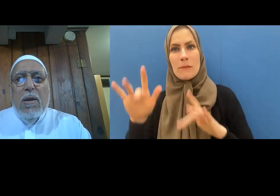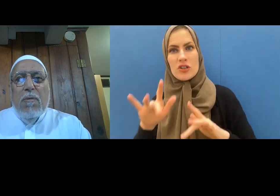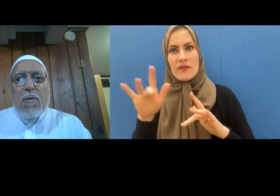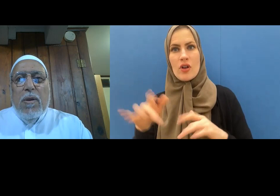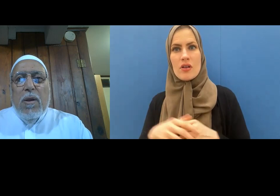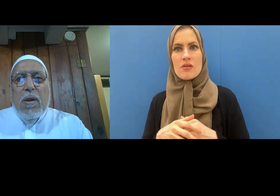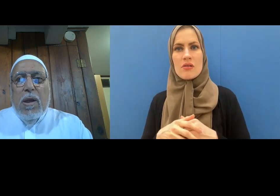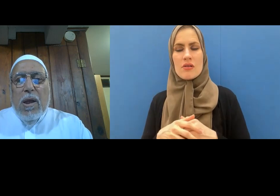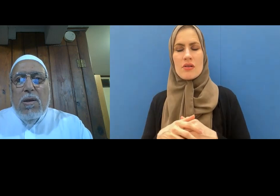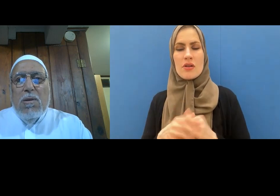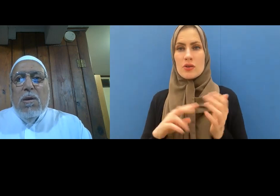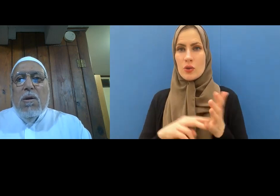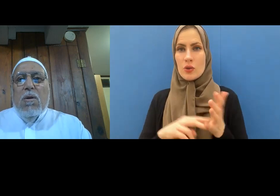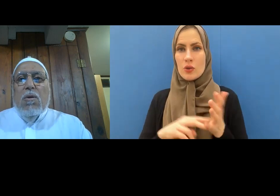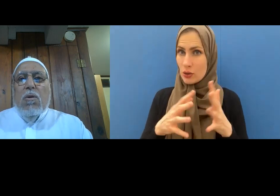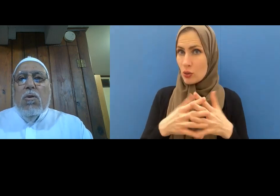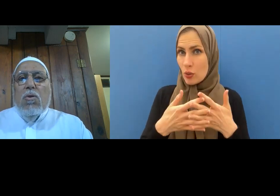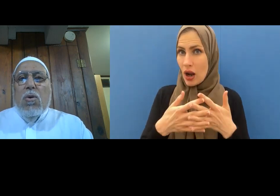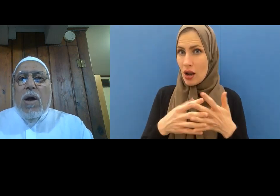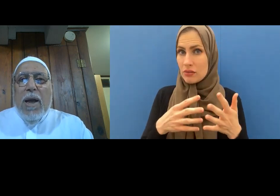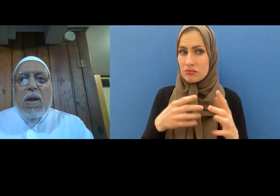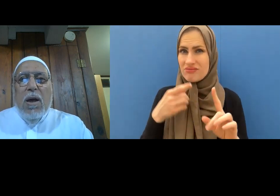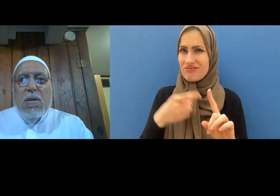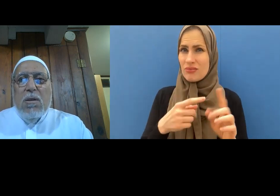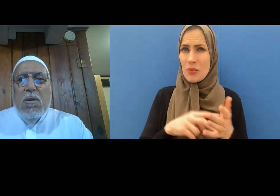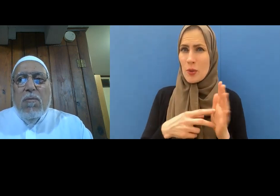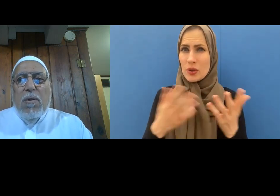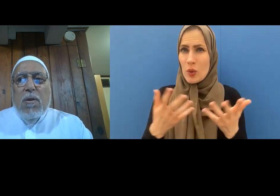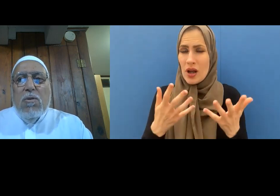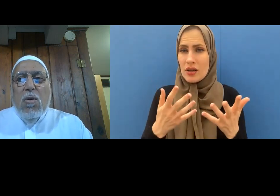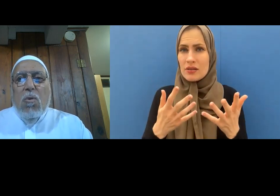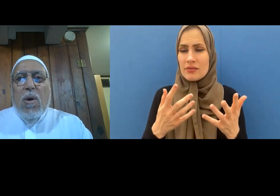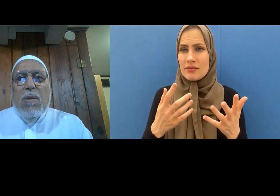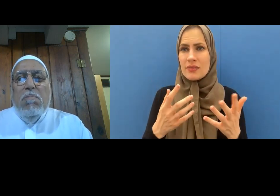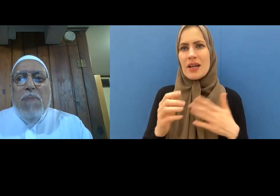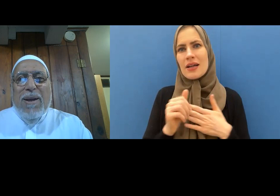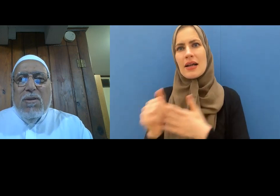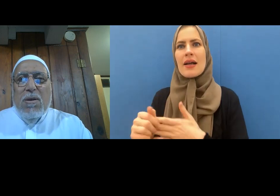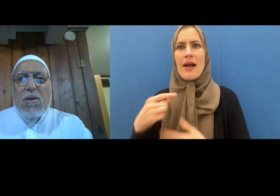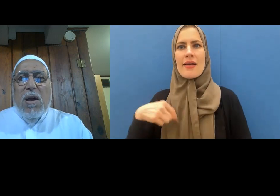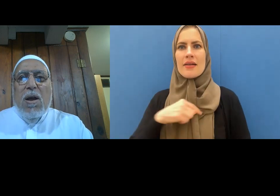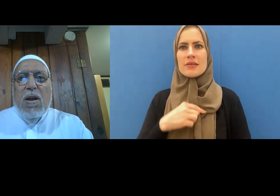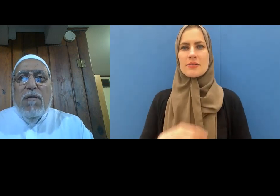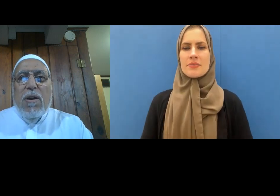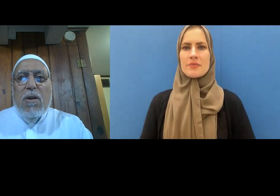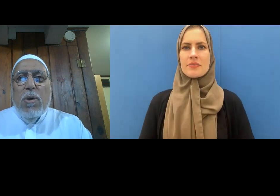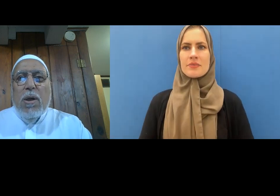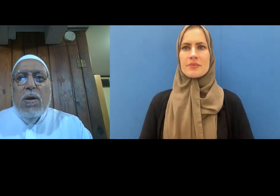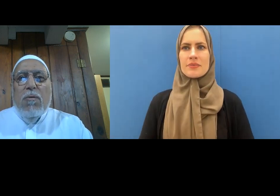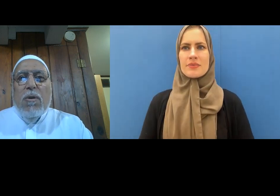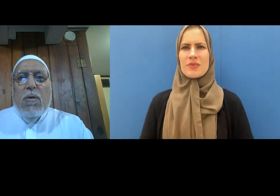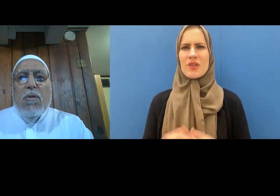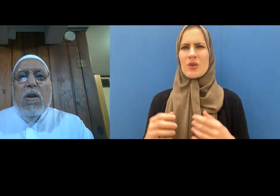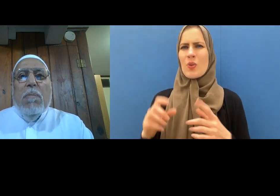Quran is to guide us. So what might is Allah referring to